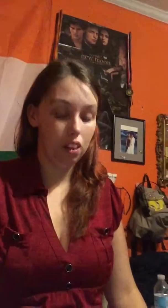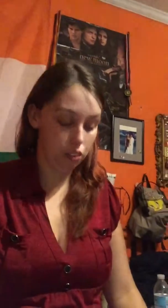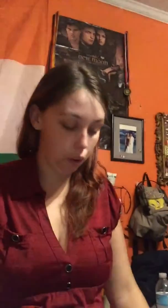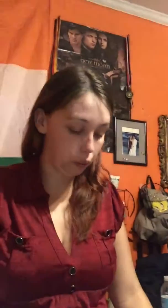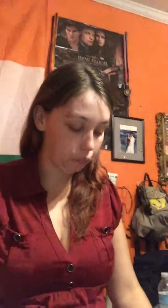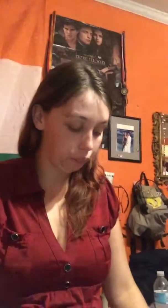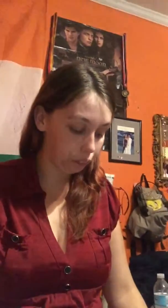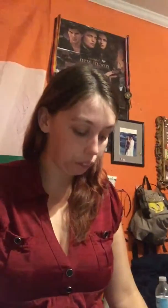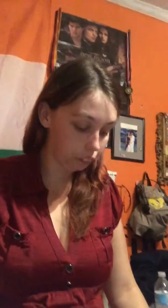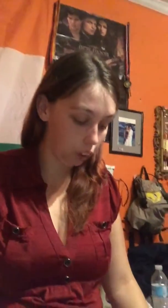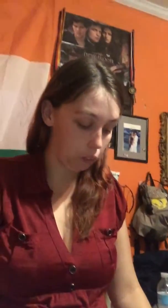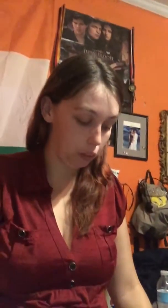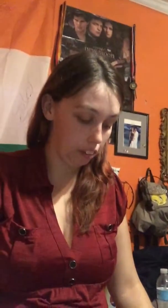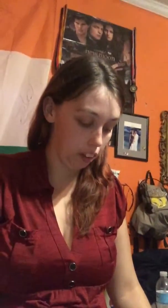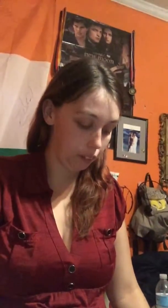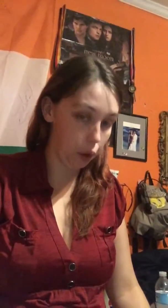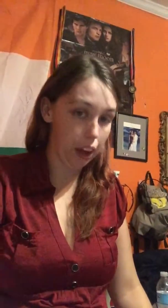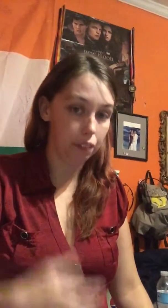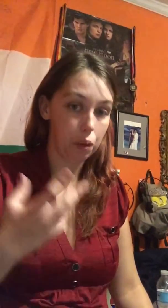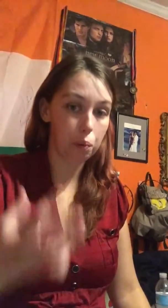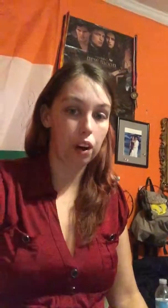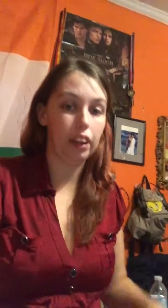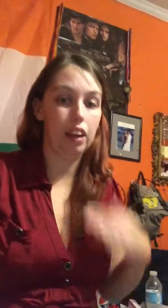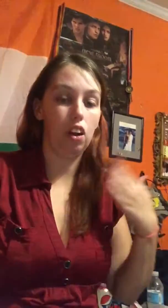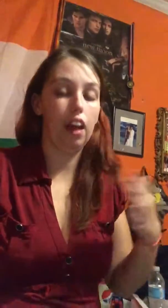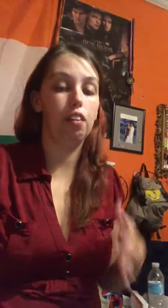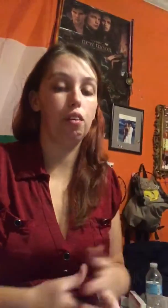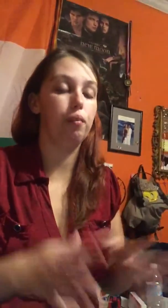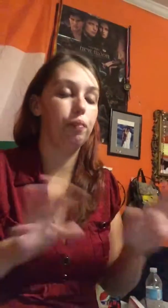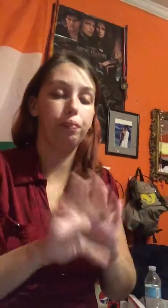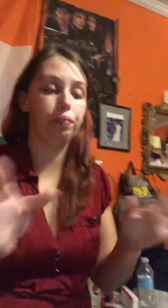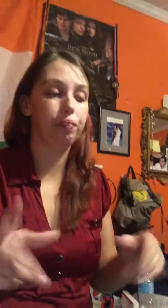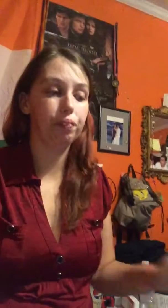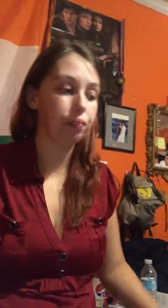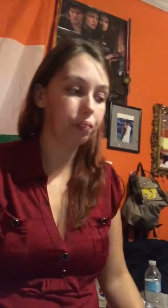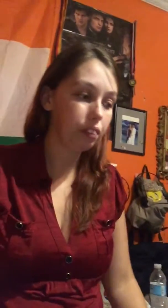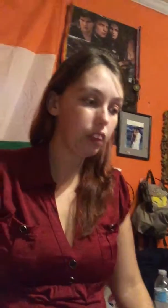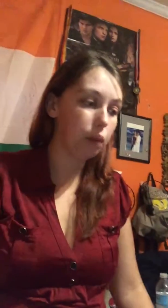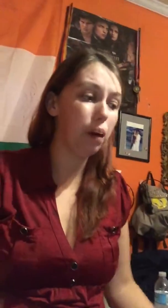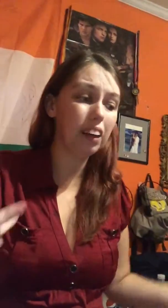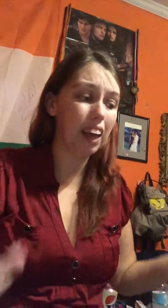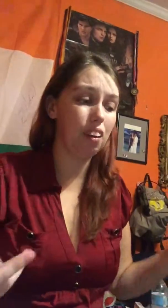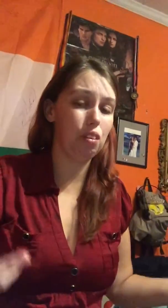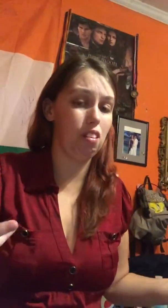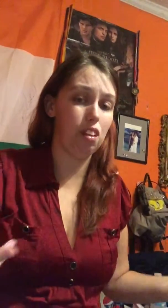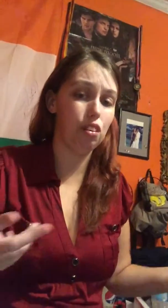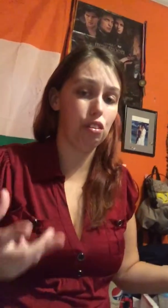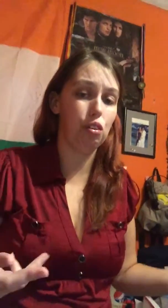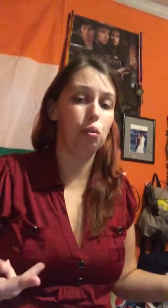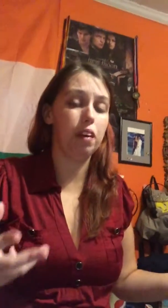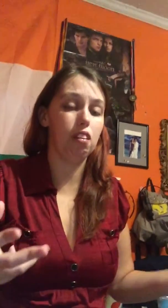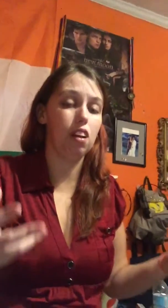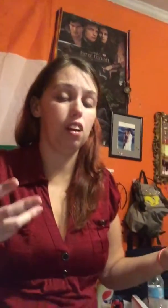So, where was I? Oh, yeah. Broccoli and all that. So, broccoli, I guess you consider, is new but it's not